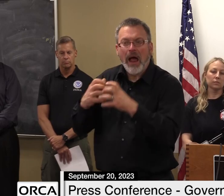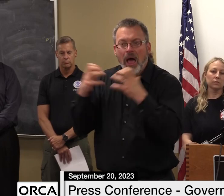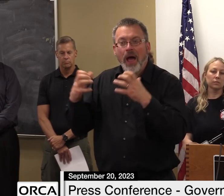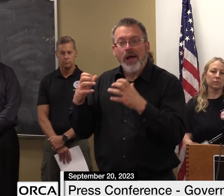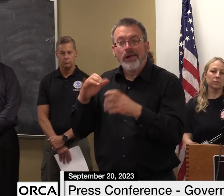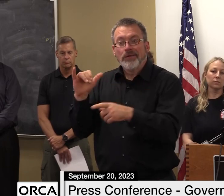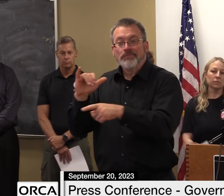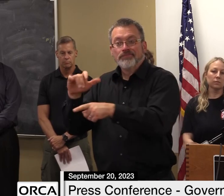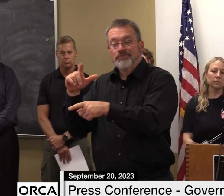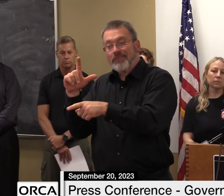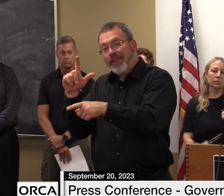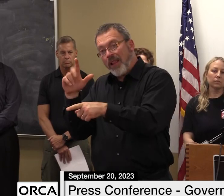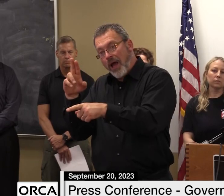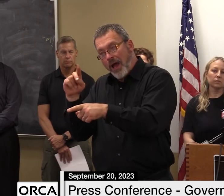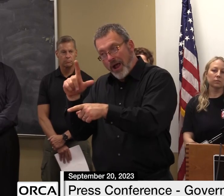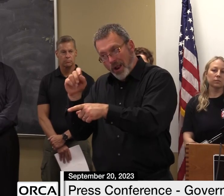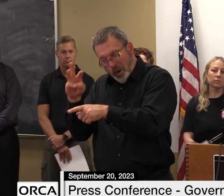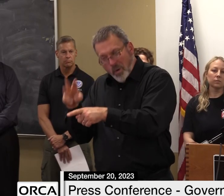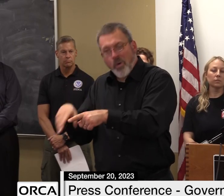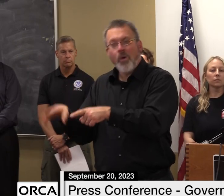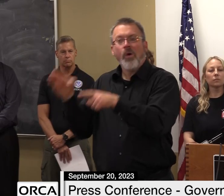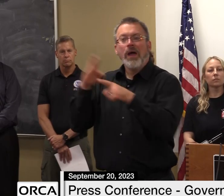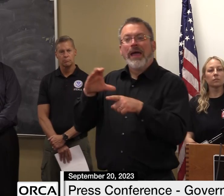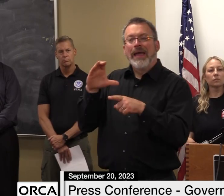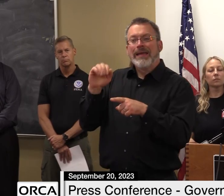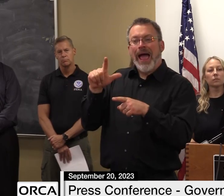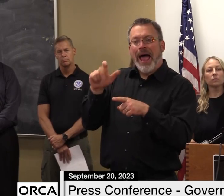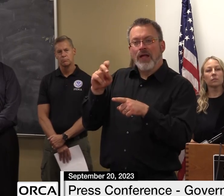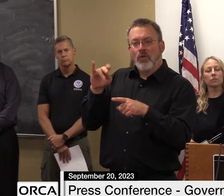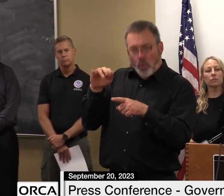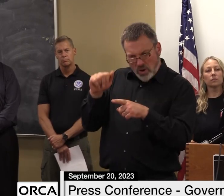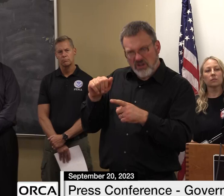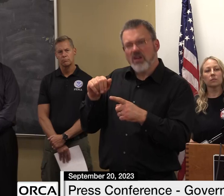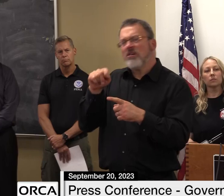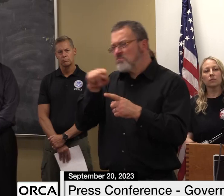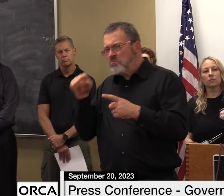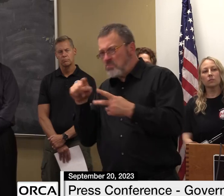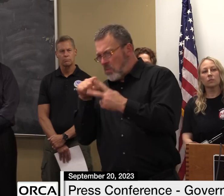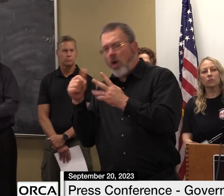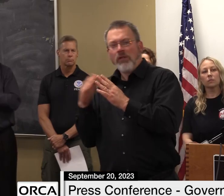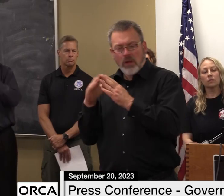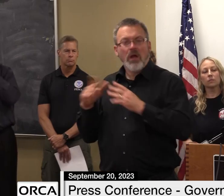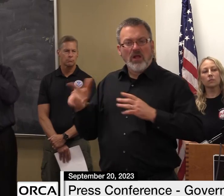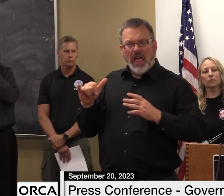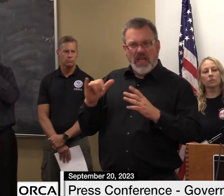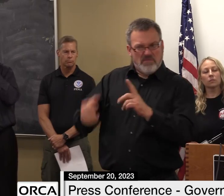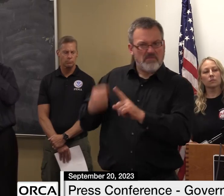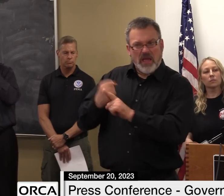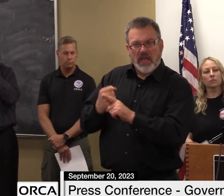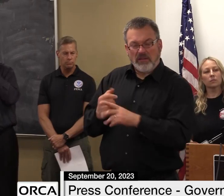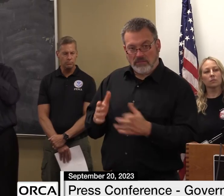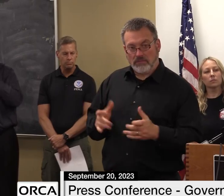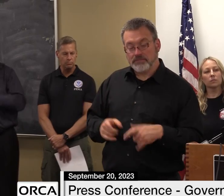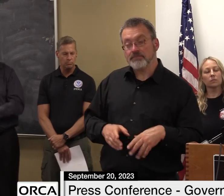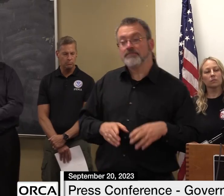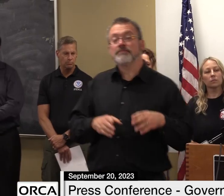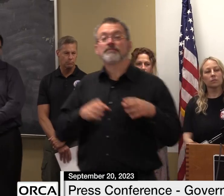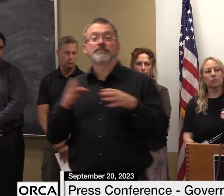Caledonia counties. With that $6 million, how many businesses have got money so far? The